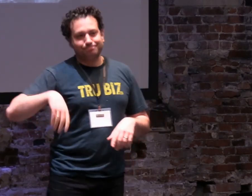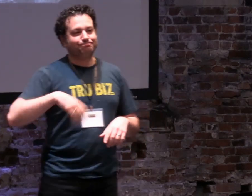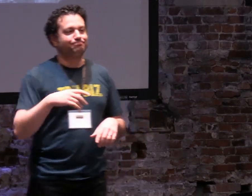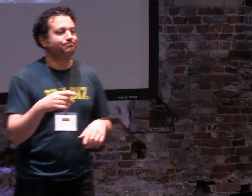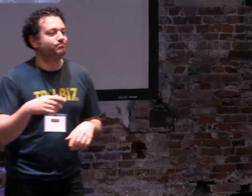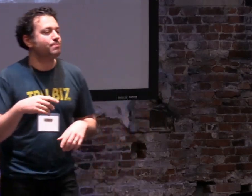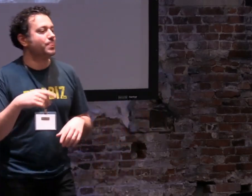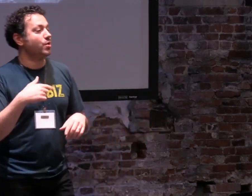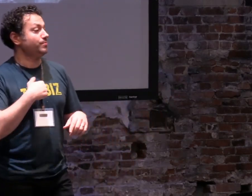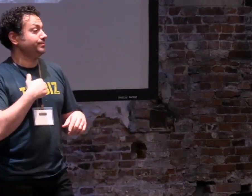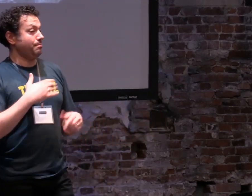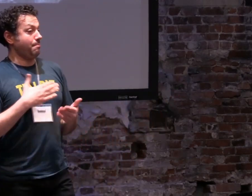I'm from DC.